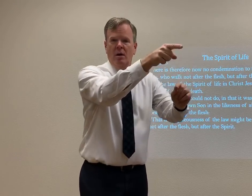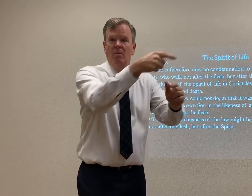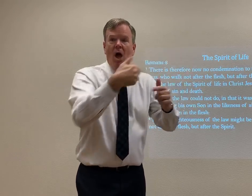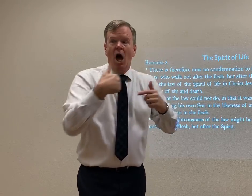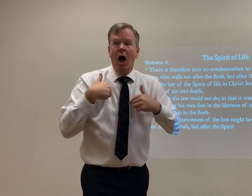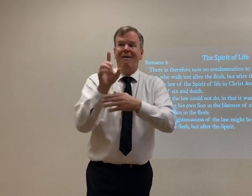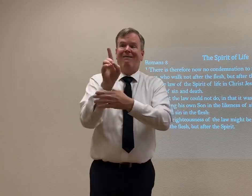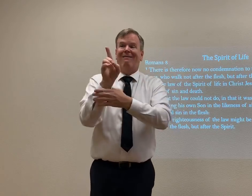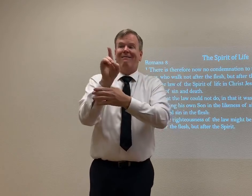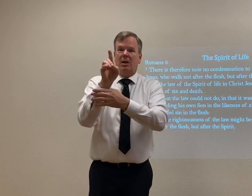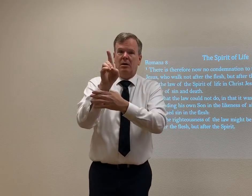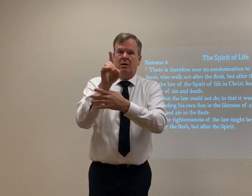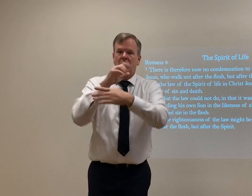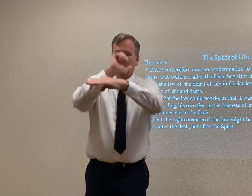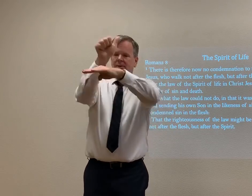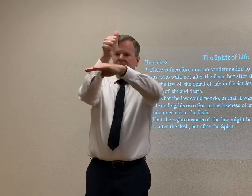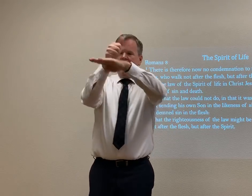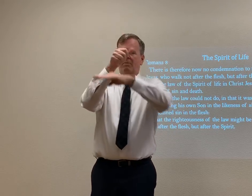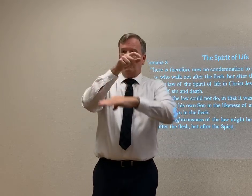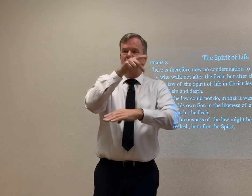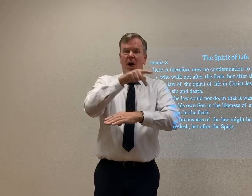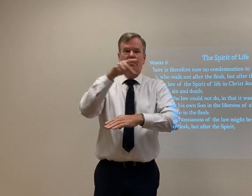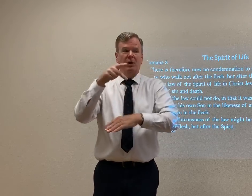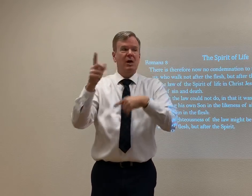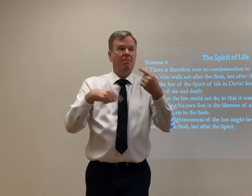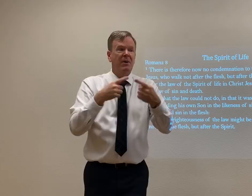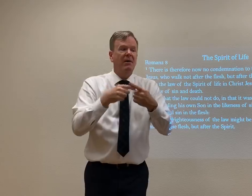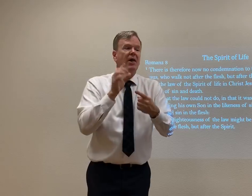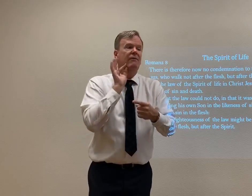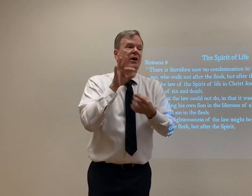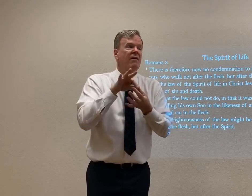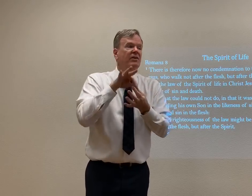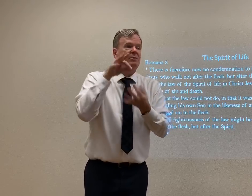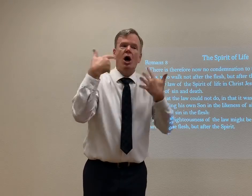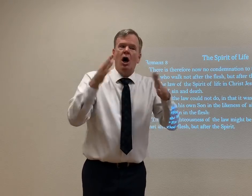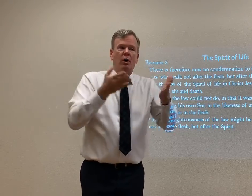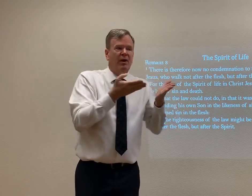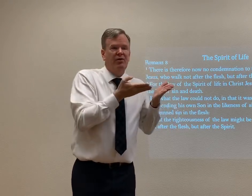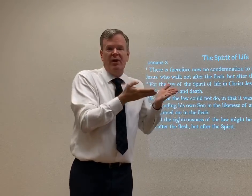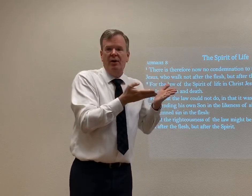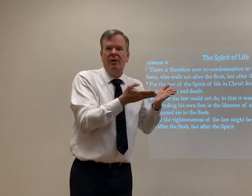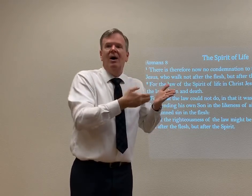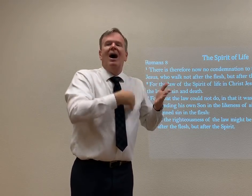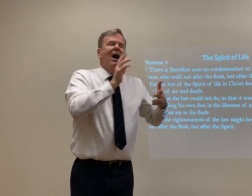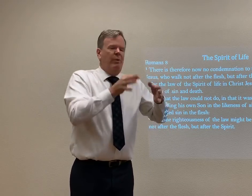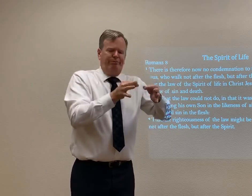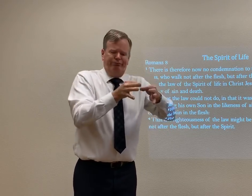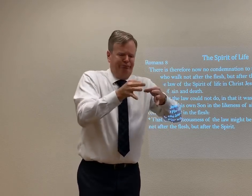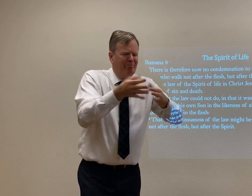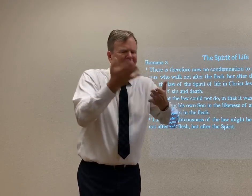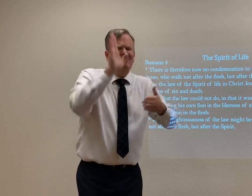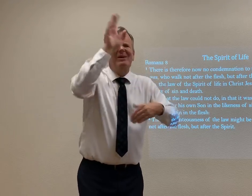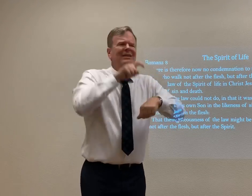He just mentioned something, and I want to talk about it a little bit. I set up a PowerPoint about the fruits of the Spirit. I have it. I've been putting it